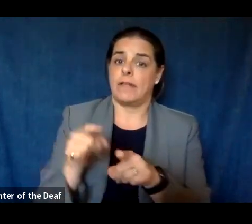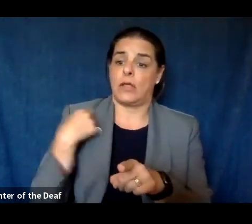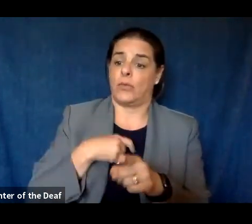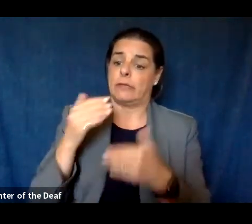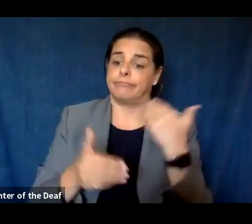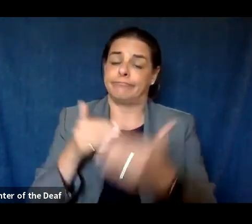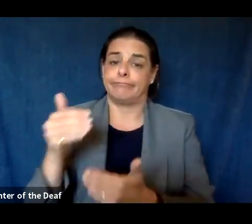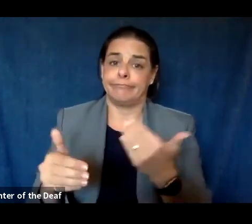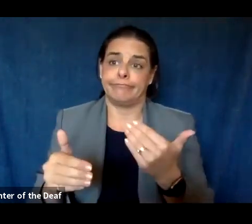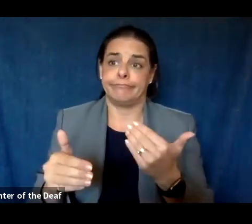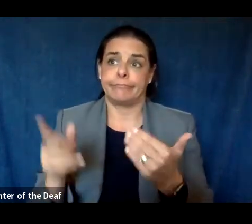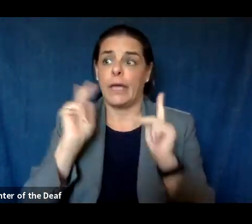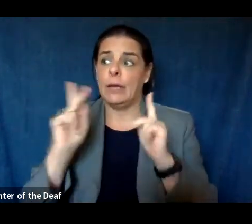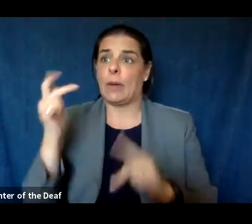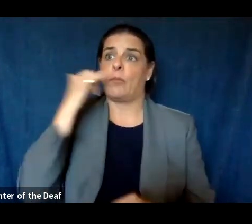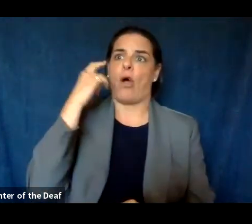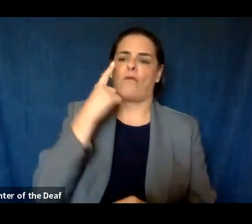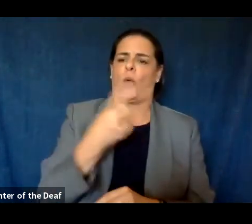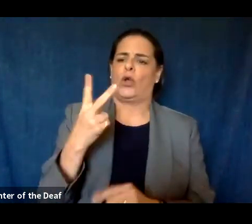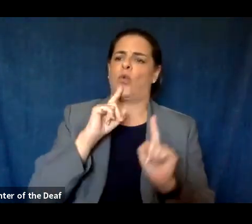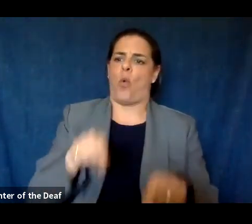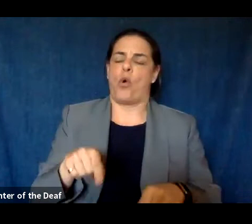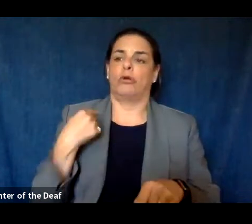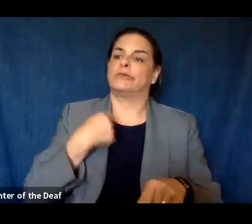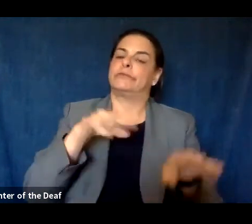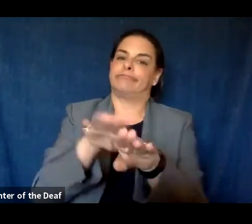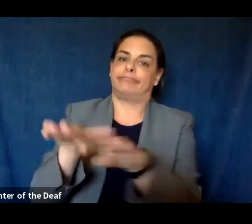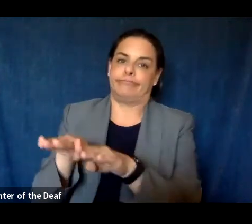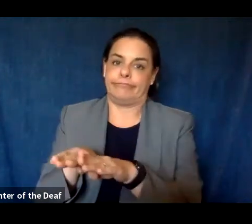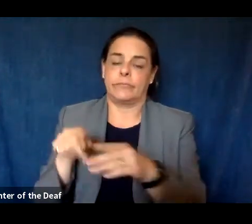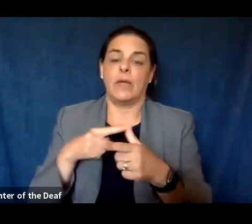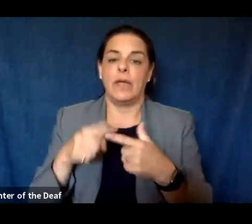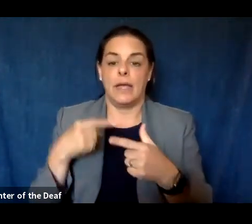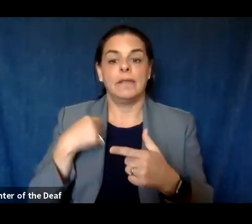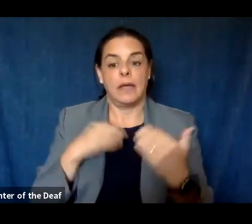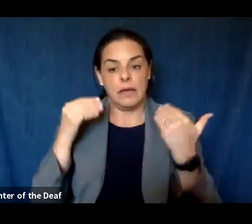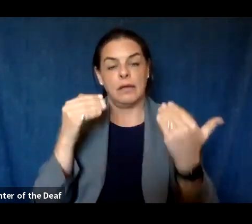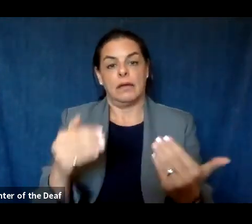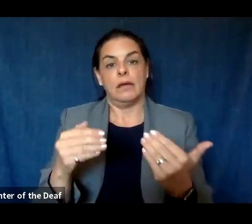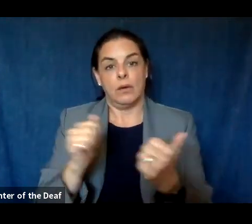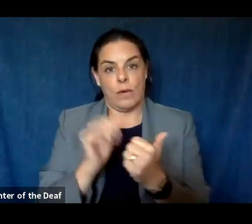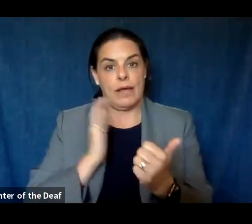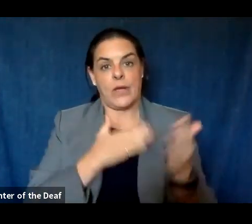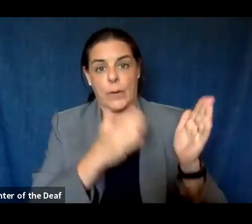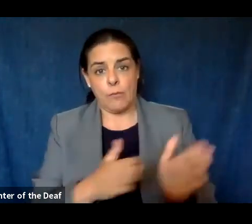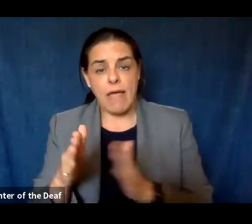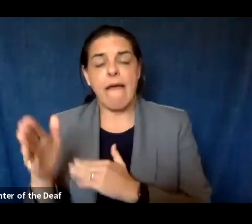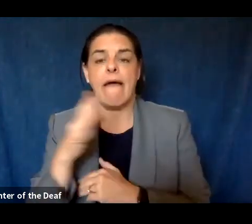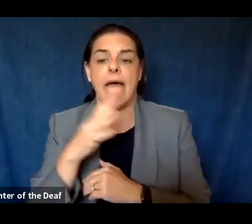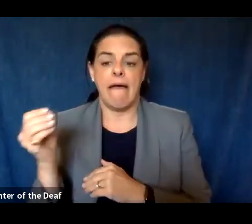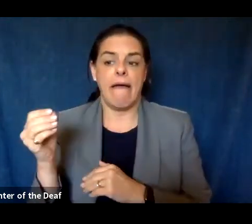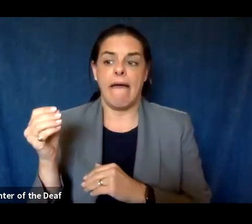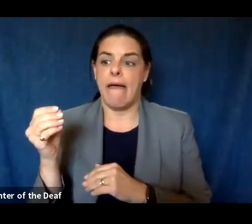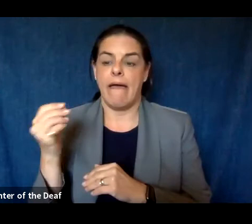recall, there were a couple of orders that were made when we shut things down, and then we moved forward with our planning, and we had